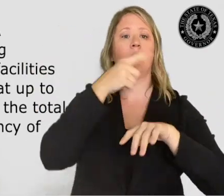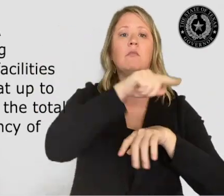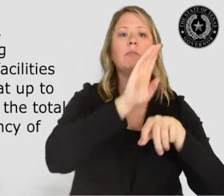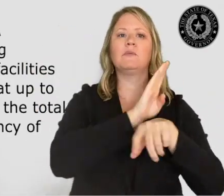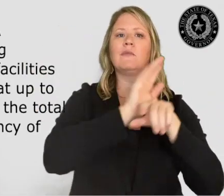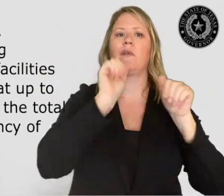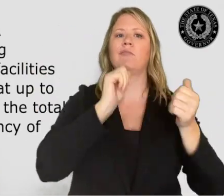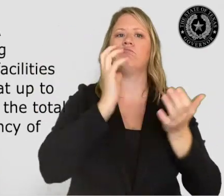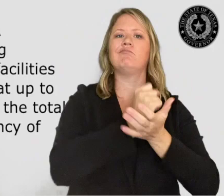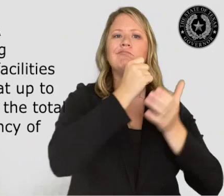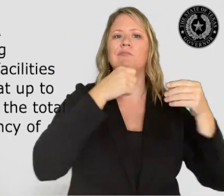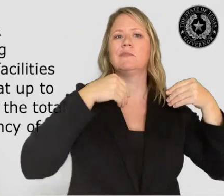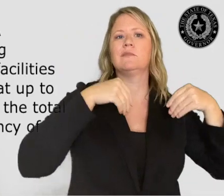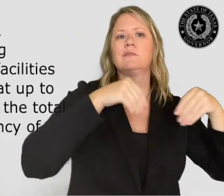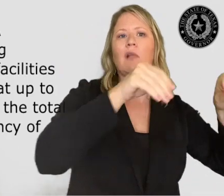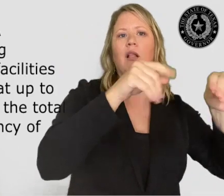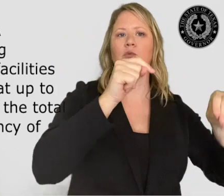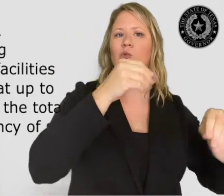of the facility.